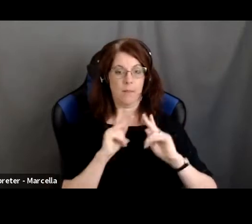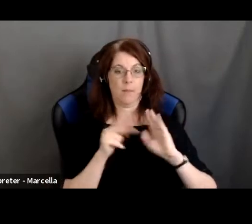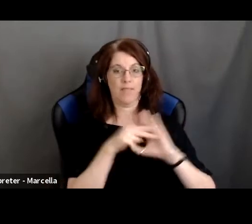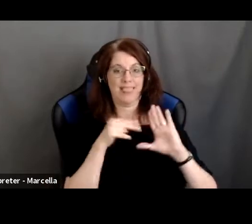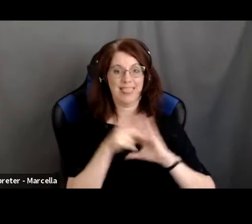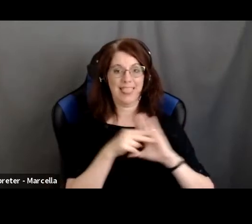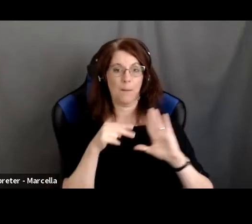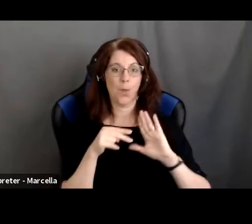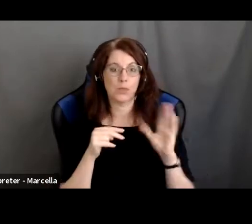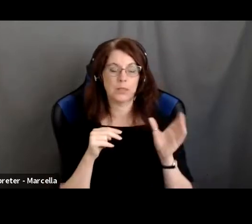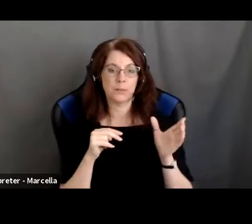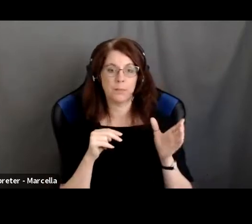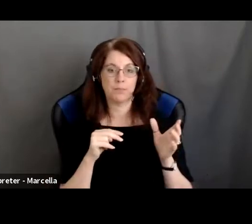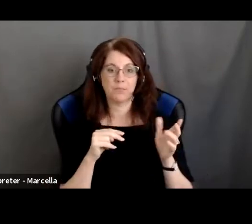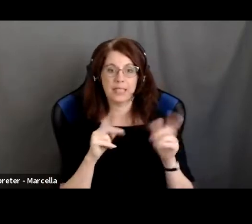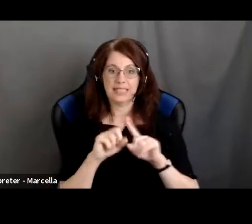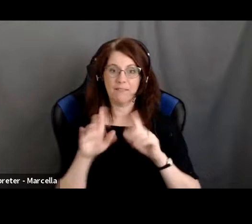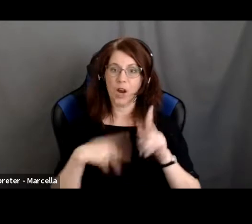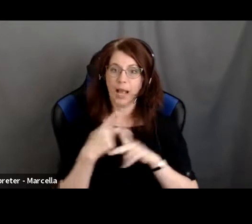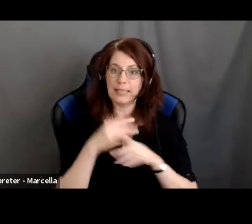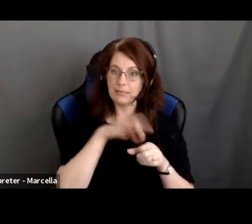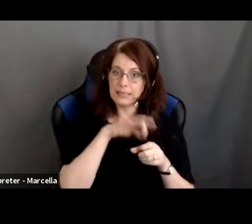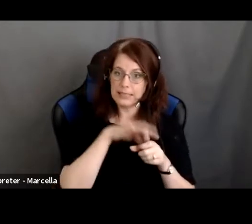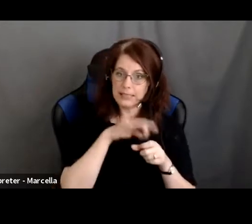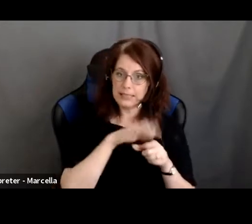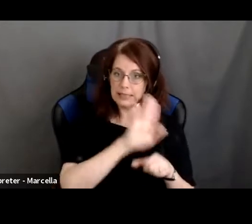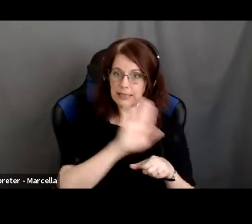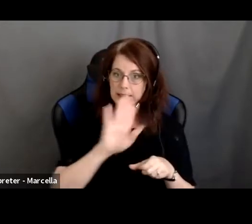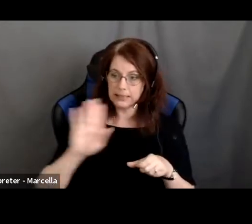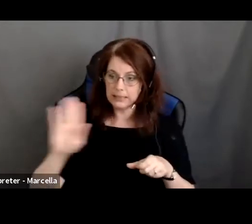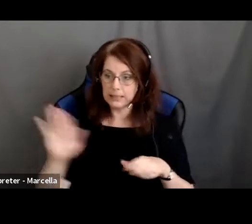things like different types of tea,